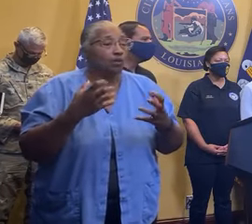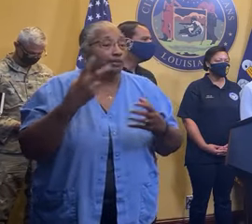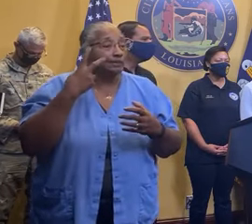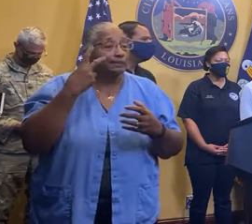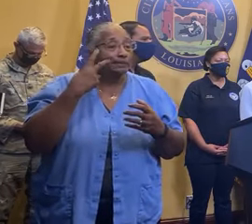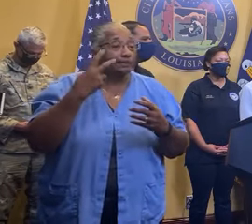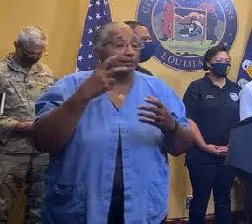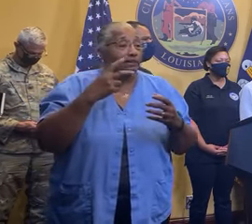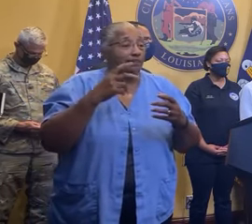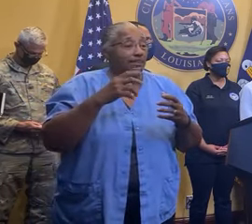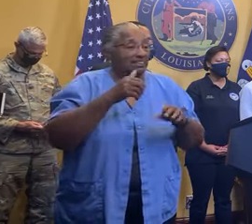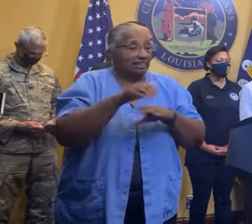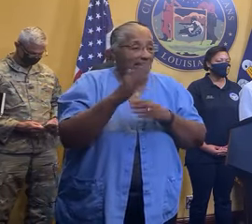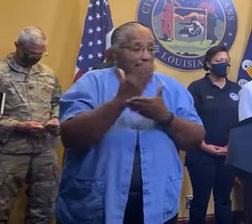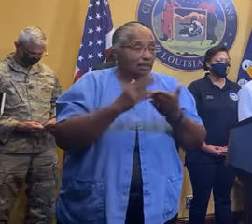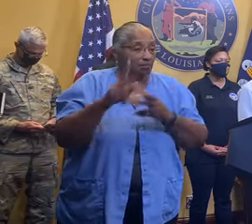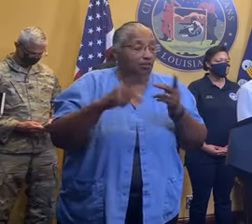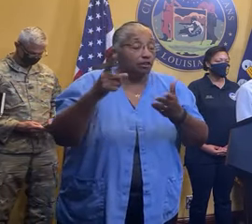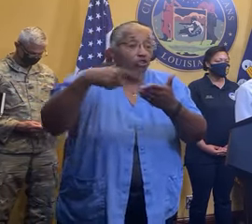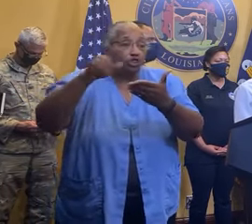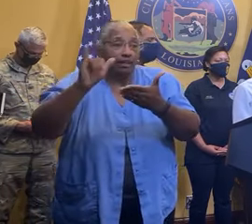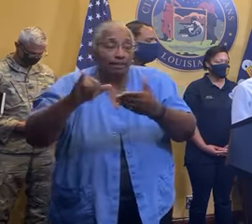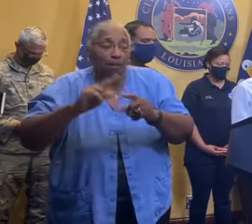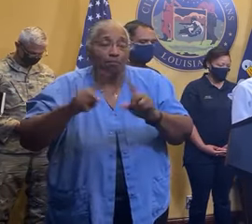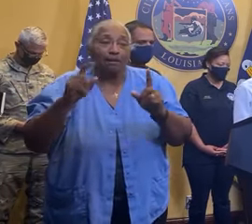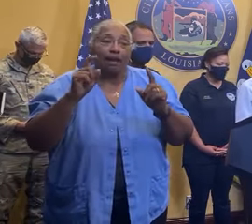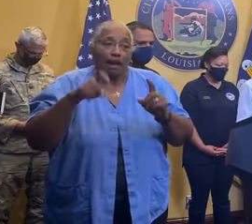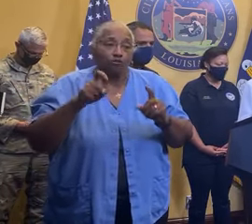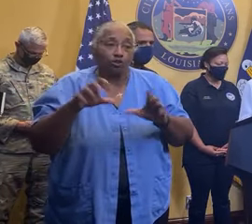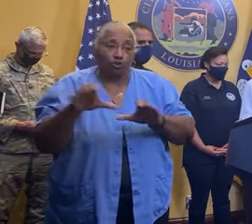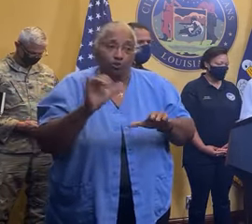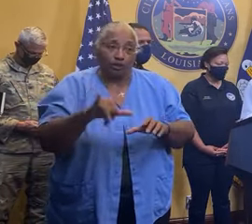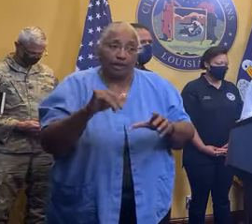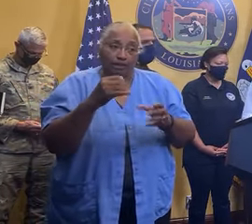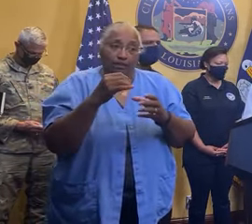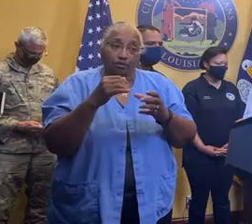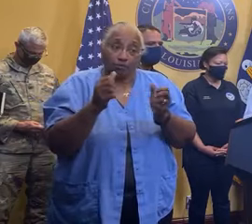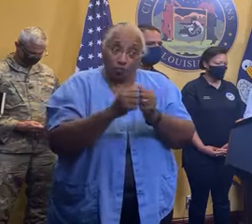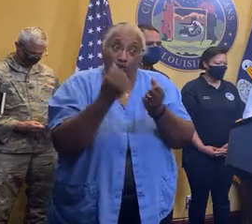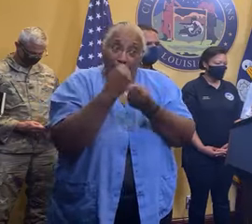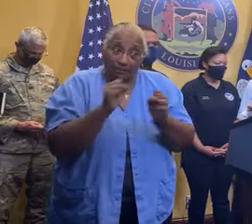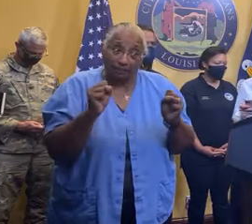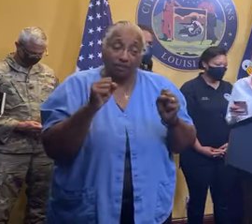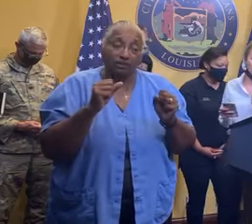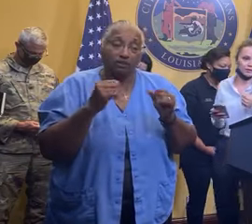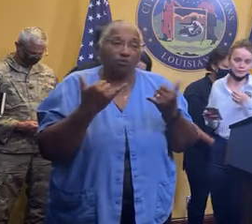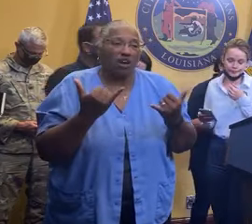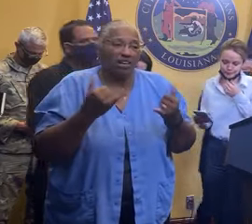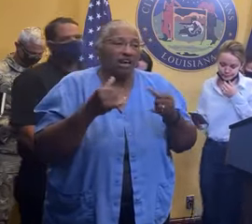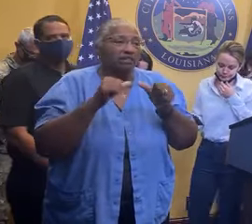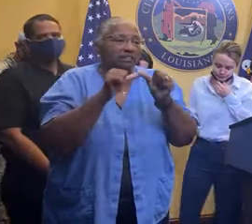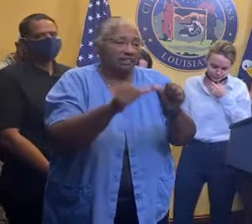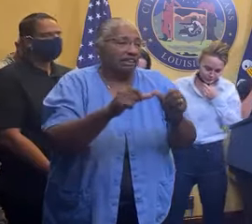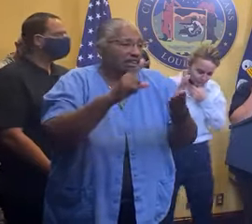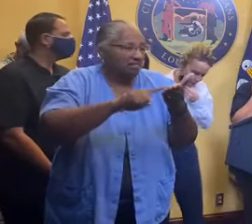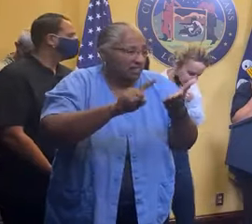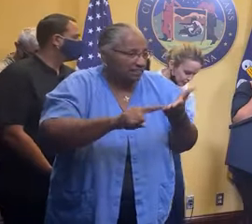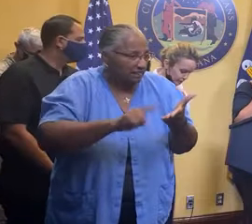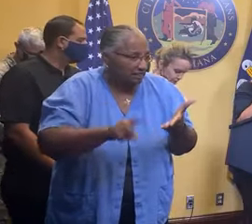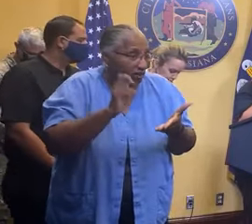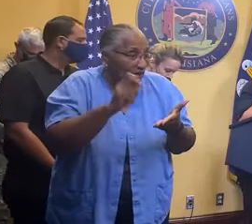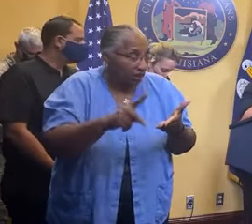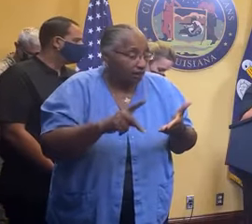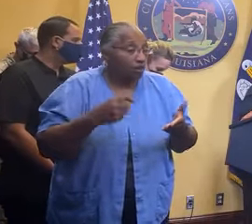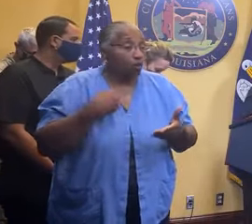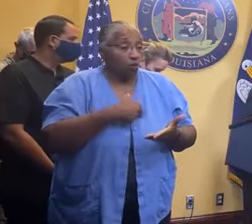out the situation. But of course, they have to do that safely. So it's still kind of in the investigation point right now. So as we learn